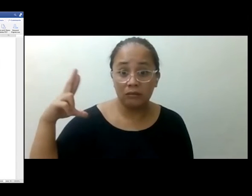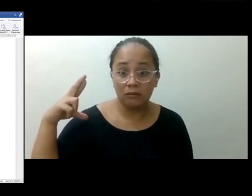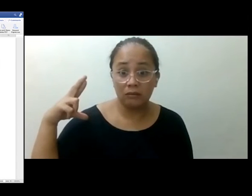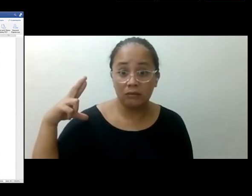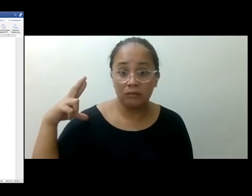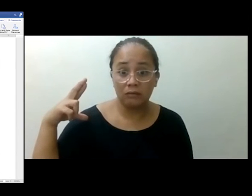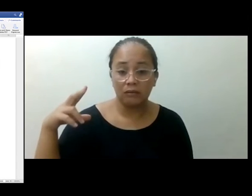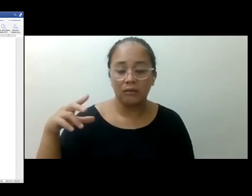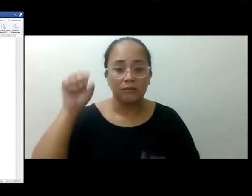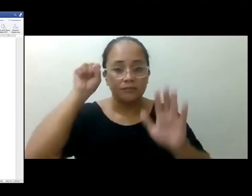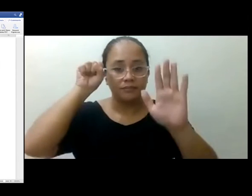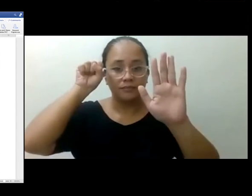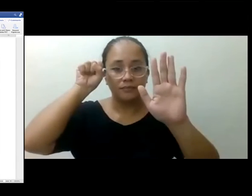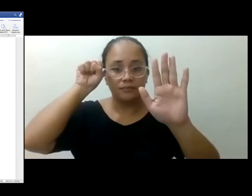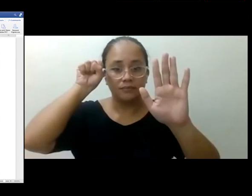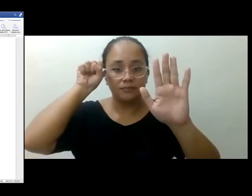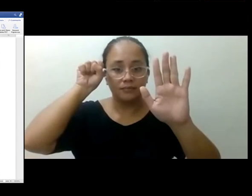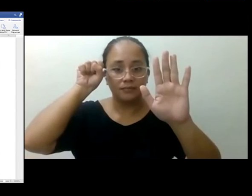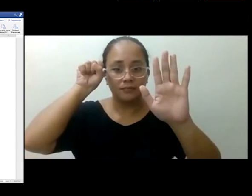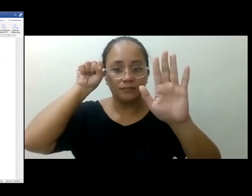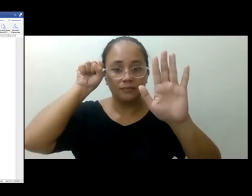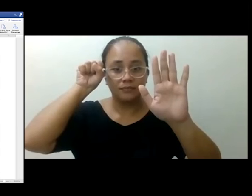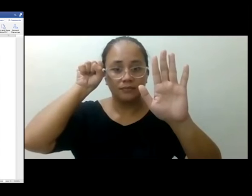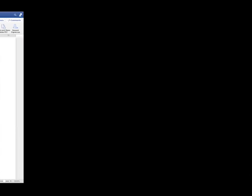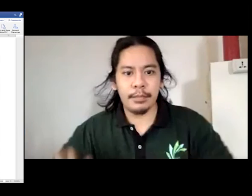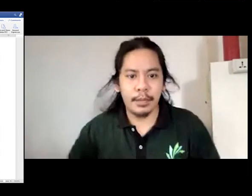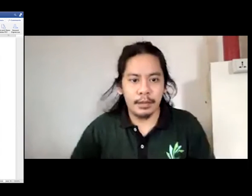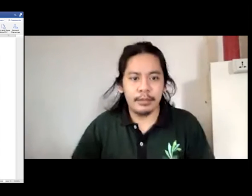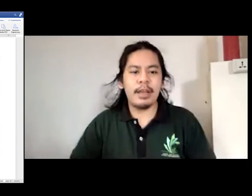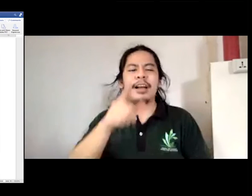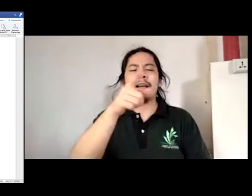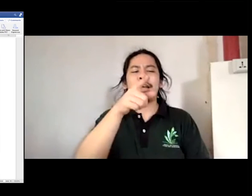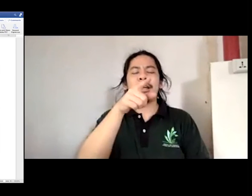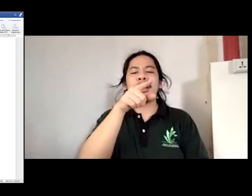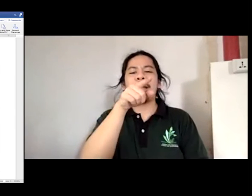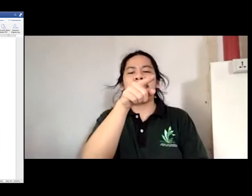Hold on. Sorry, let me explain. Sorry. This is Shaq.